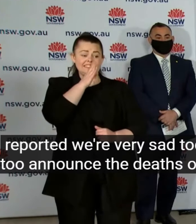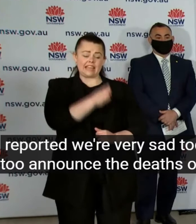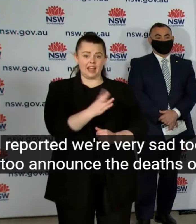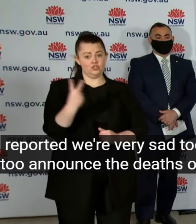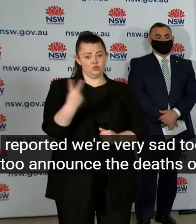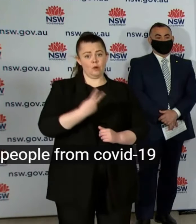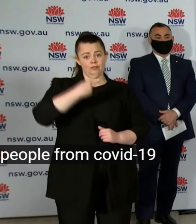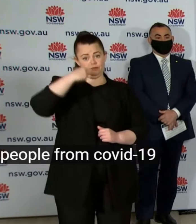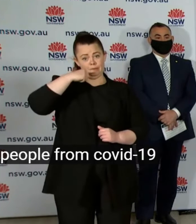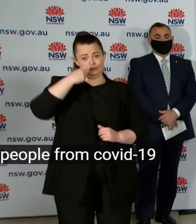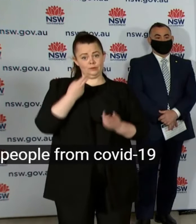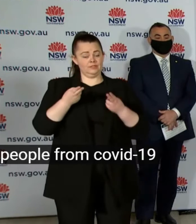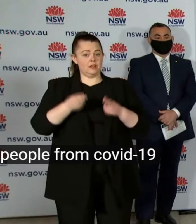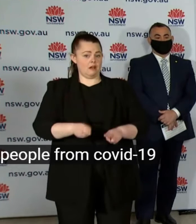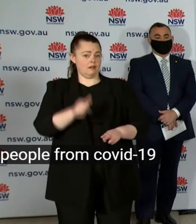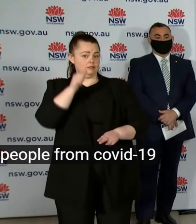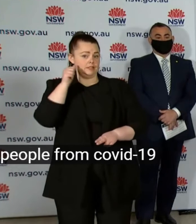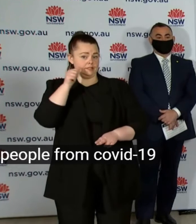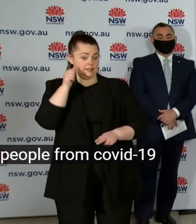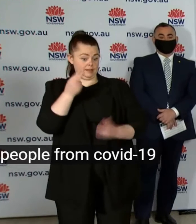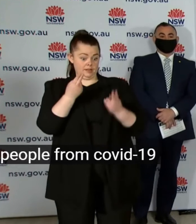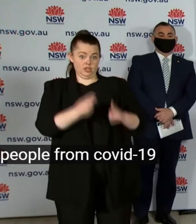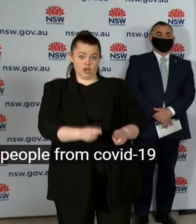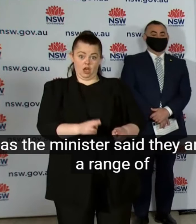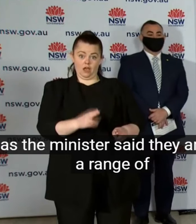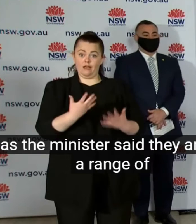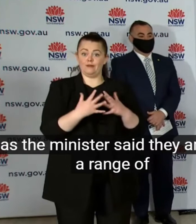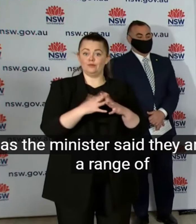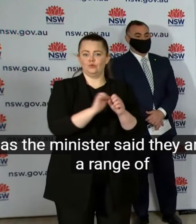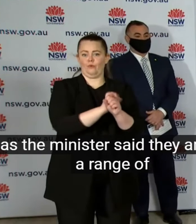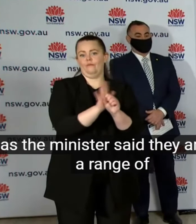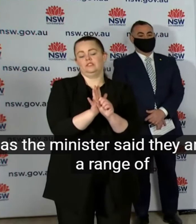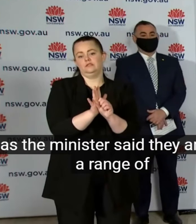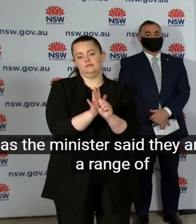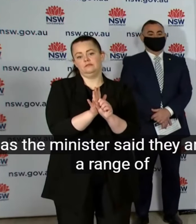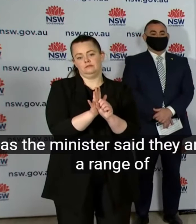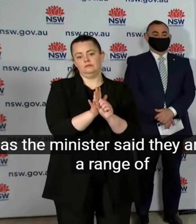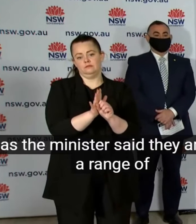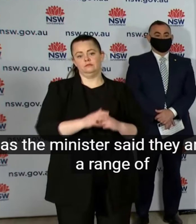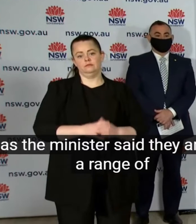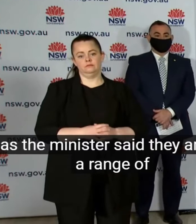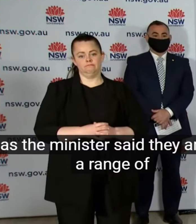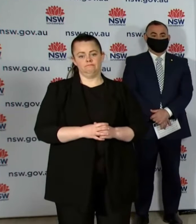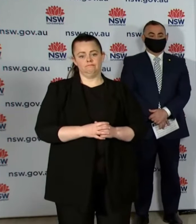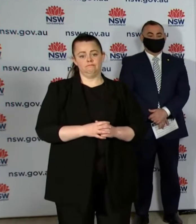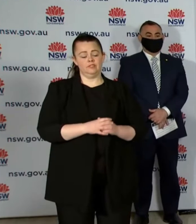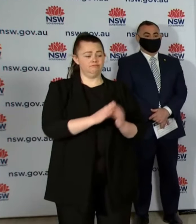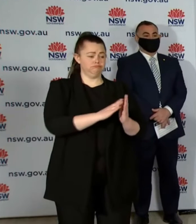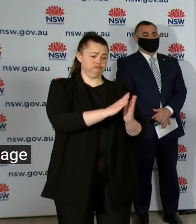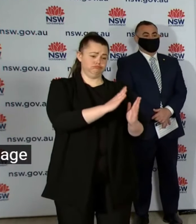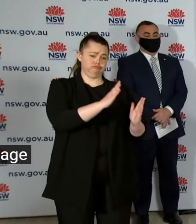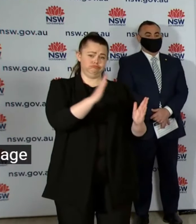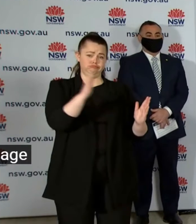of 12 people from COVID-19. As the Minister said, they are in a range of age